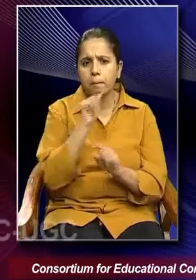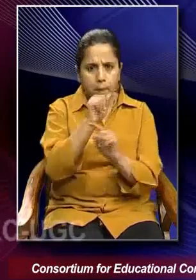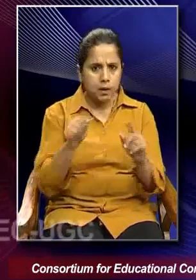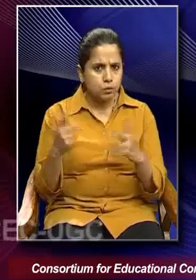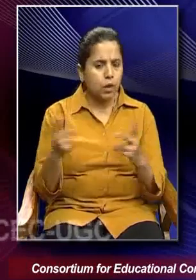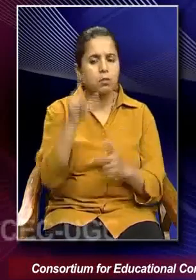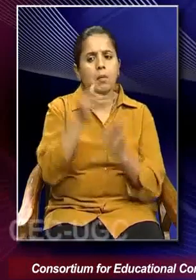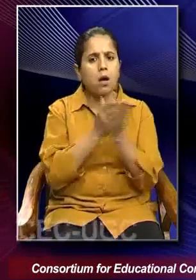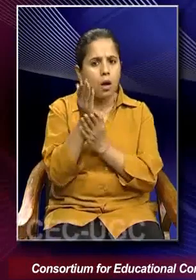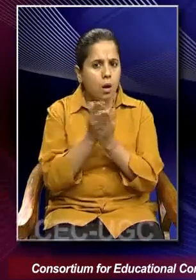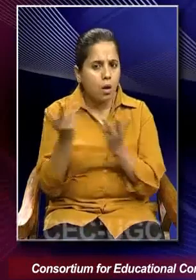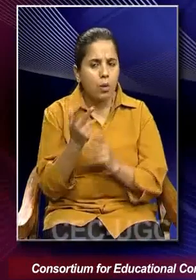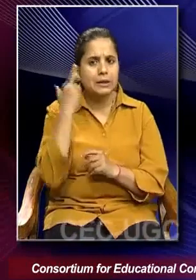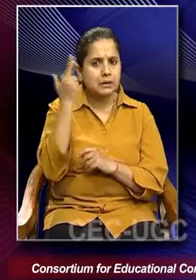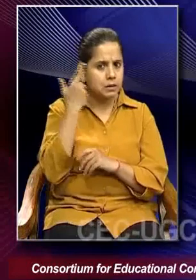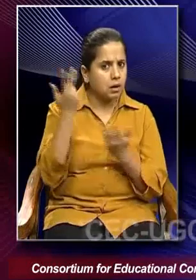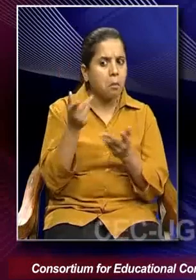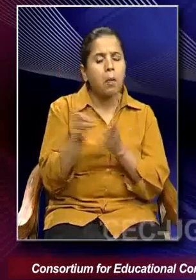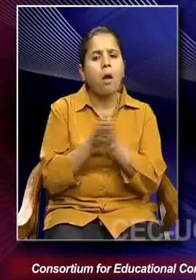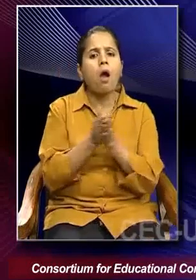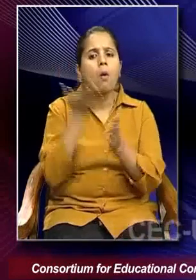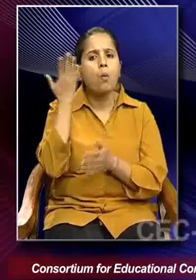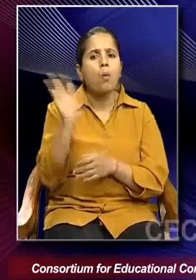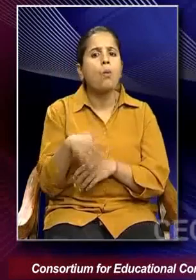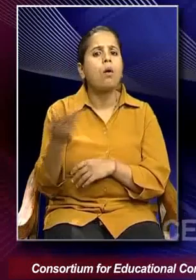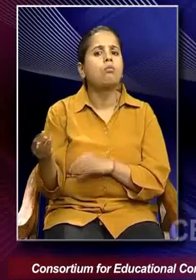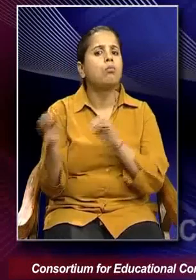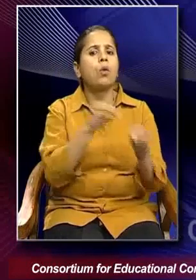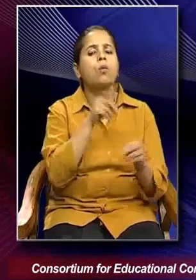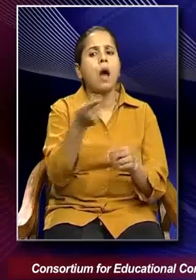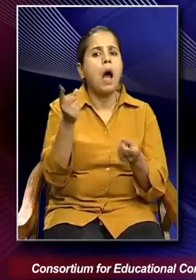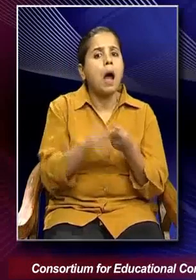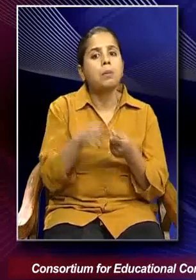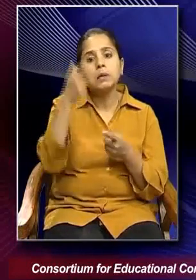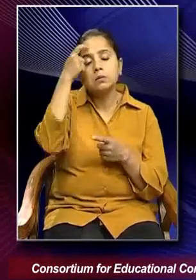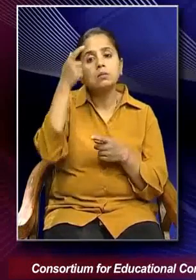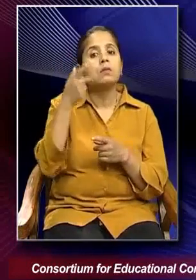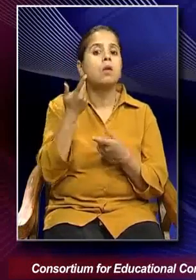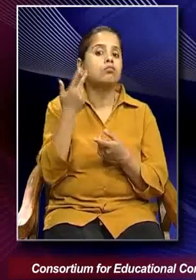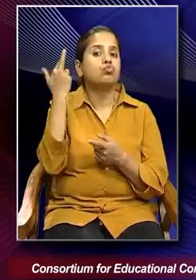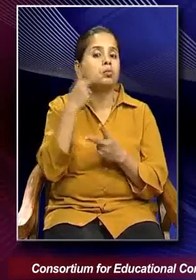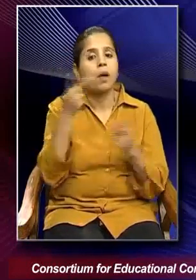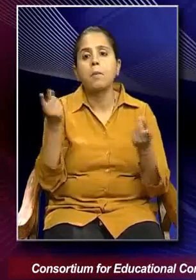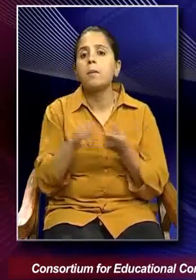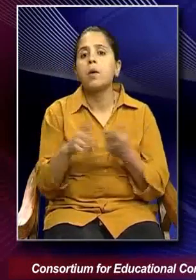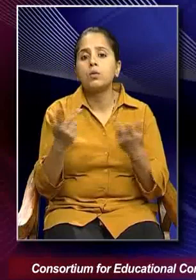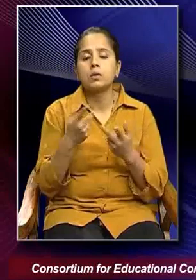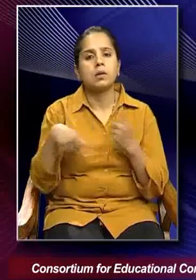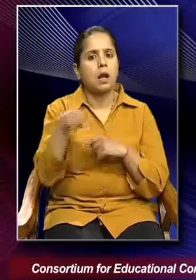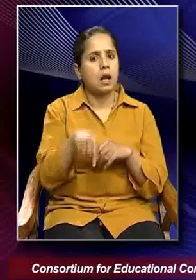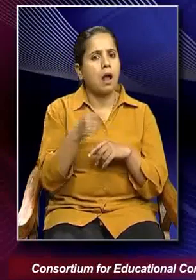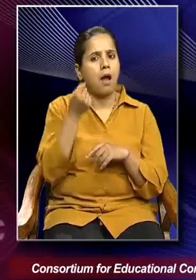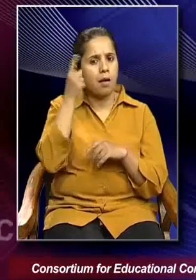migrants, various reasons and motivations, what are the consequences of migration at the place of origin and destination, understand the